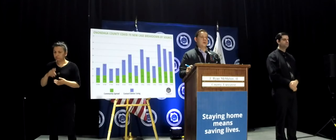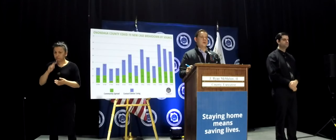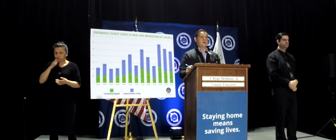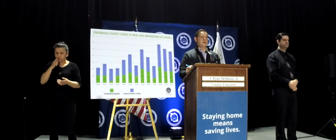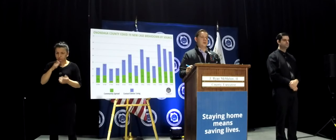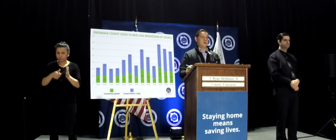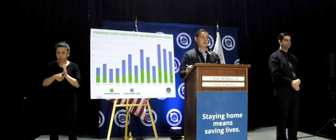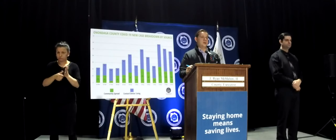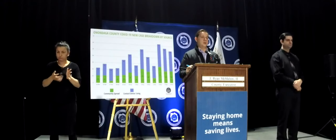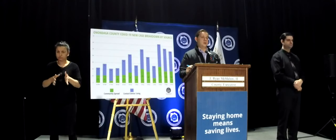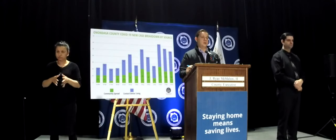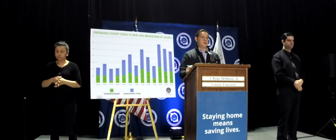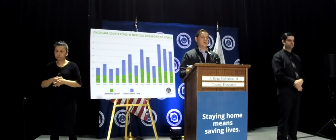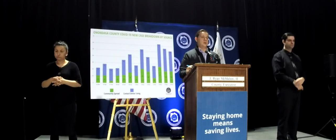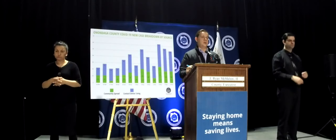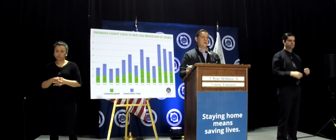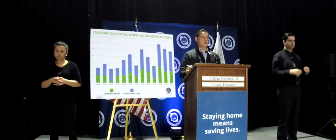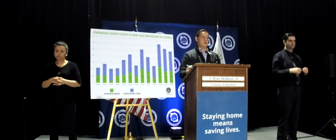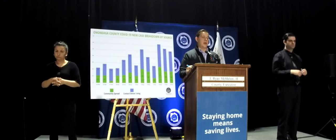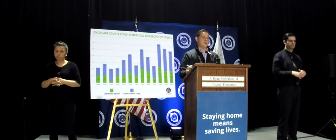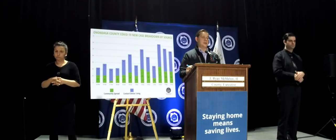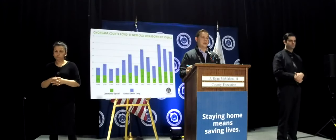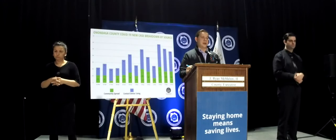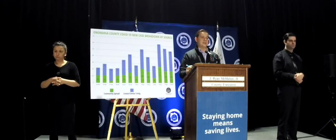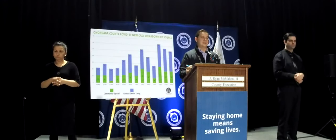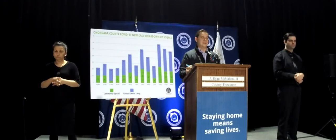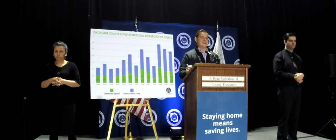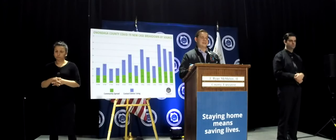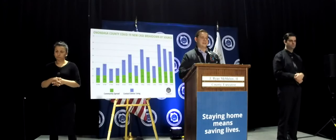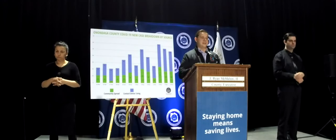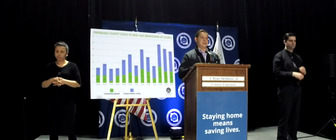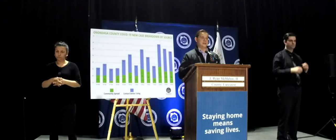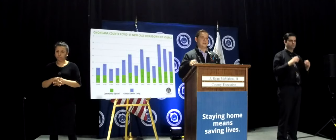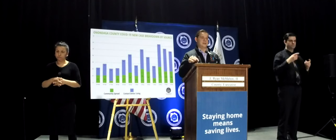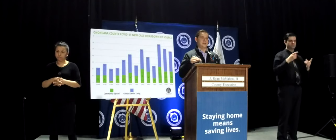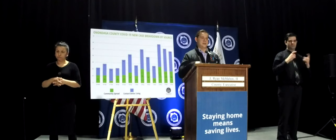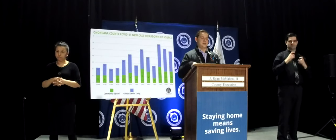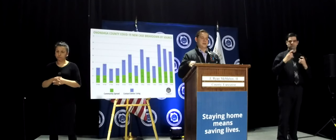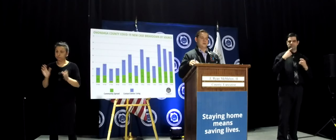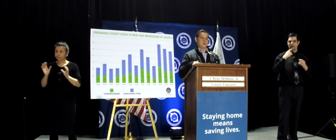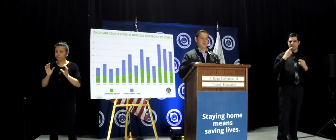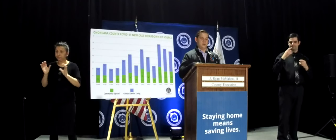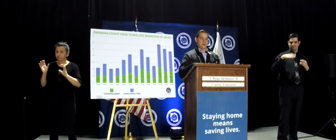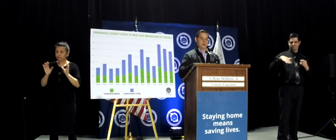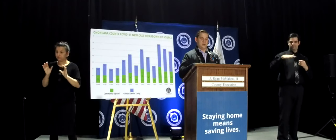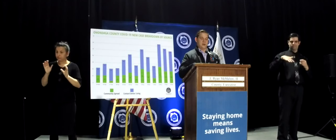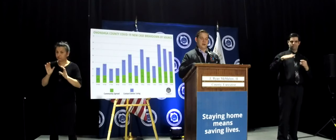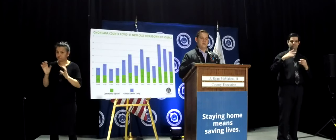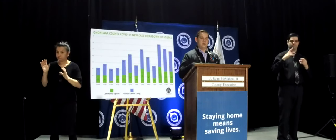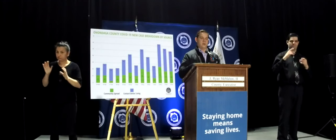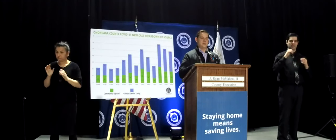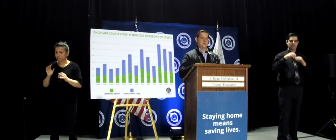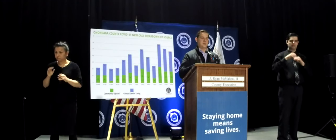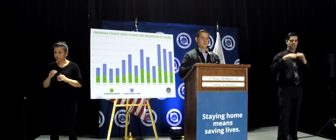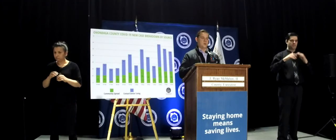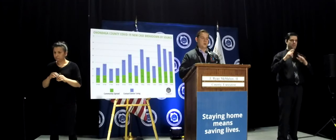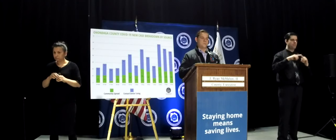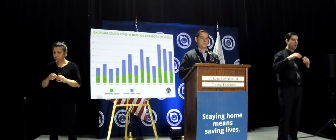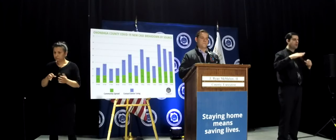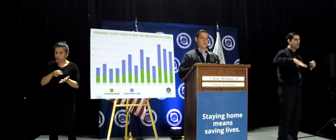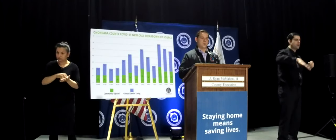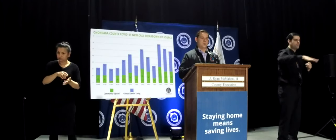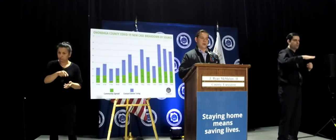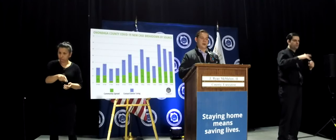it's not there and you're protected, you're safe from it? Yeah, I think density is really, and everybody wants to